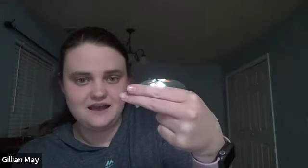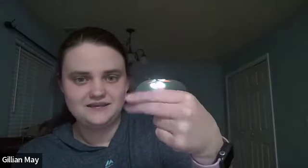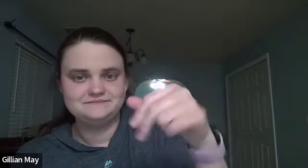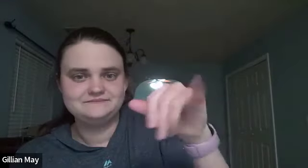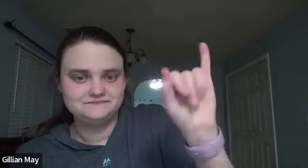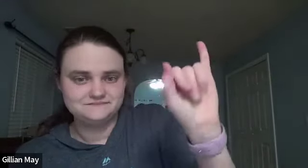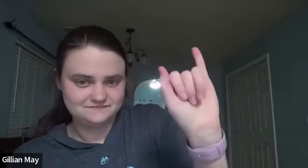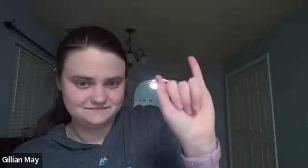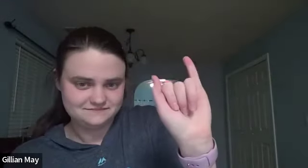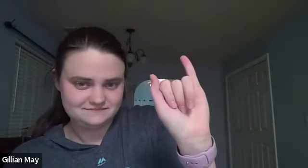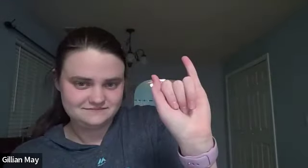I.